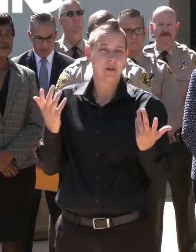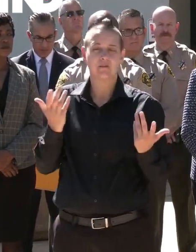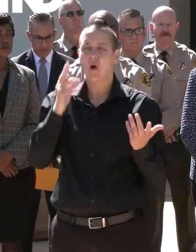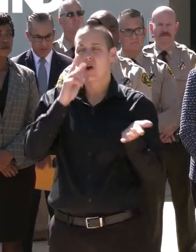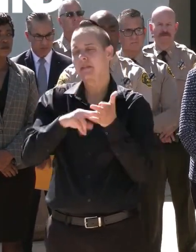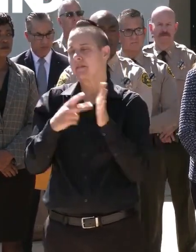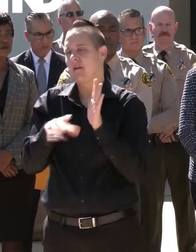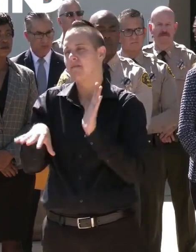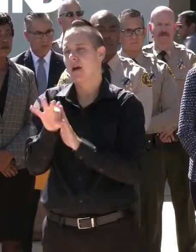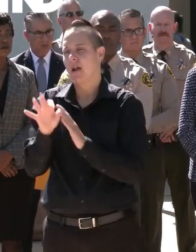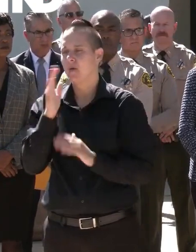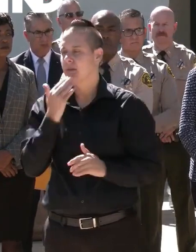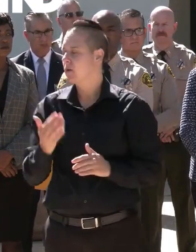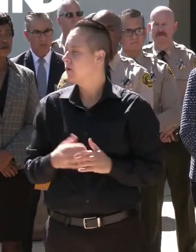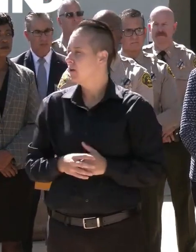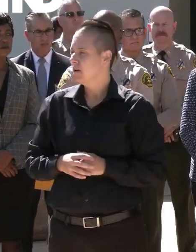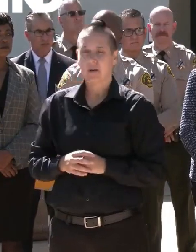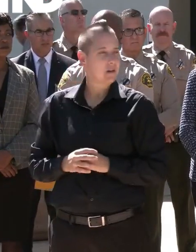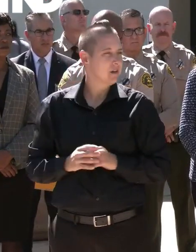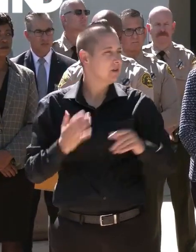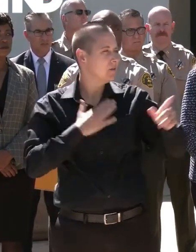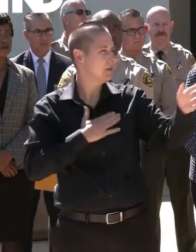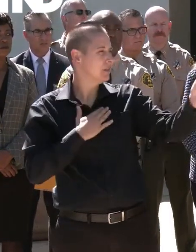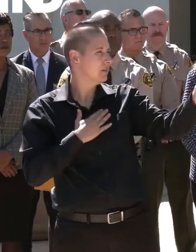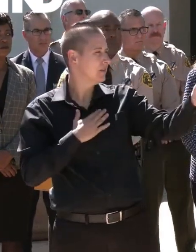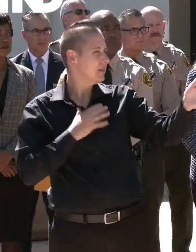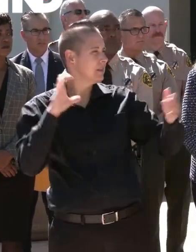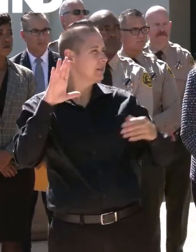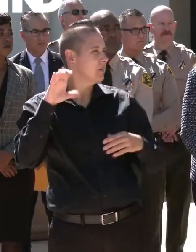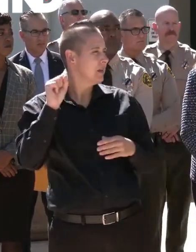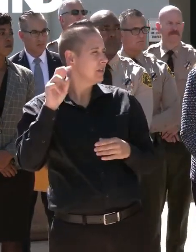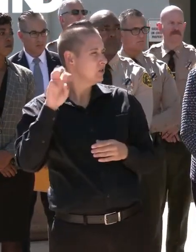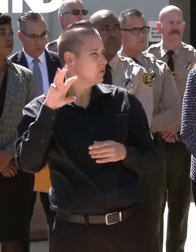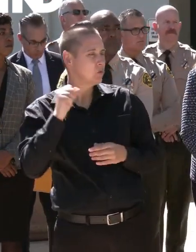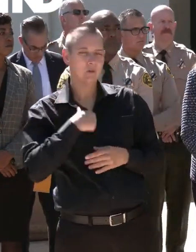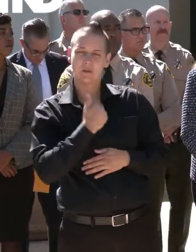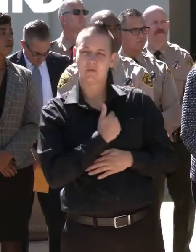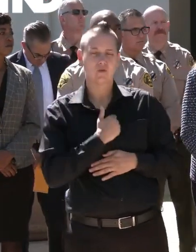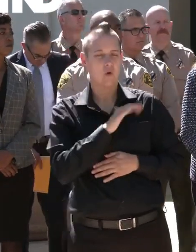our intent is to find out. Thank you. Over here, please.